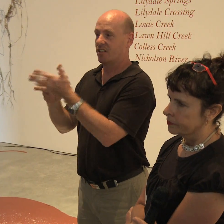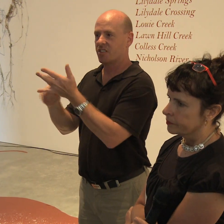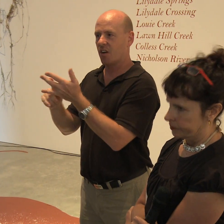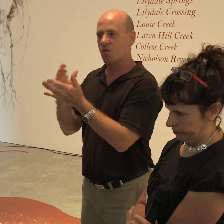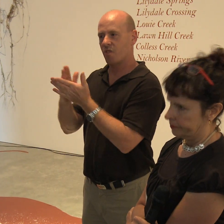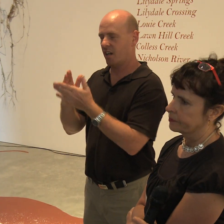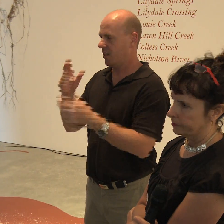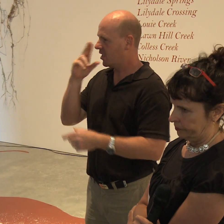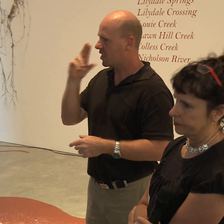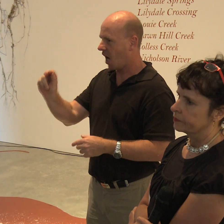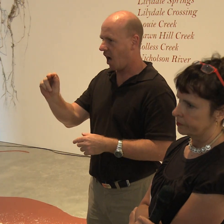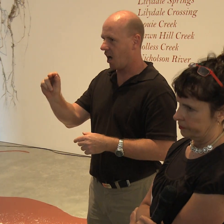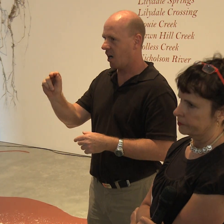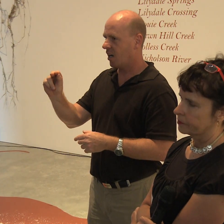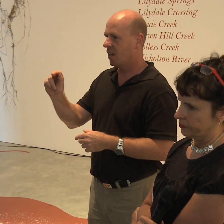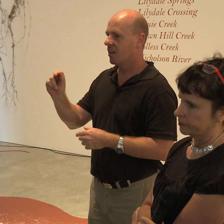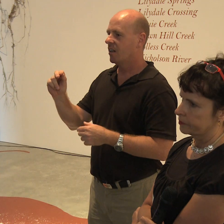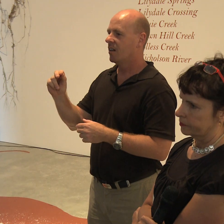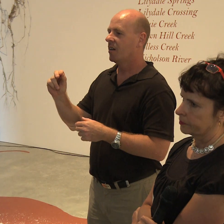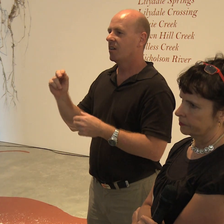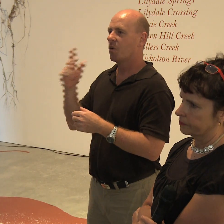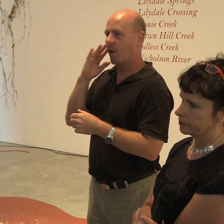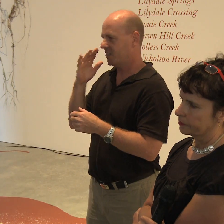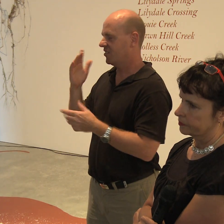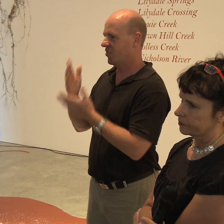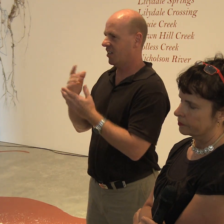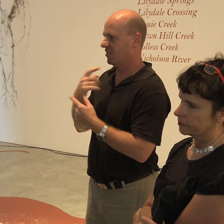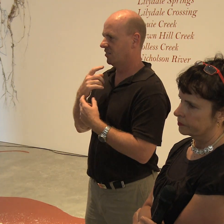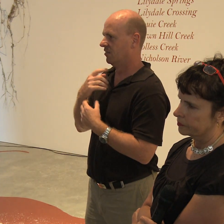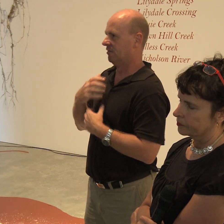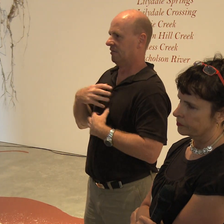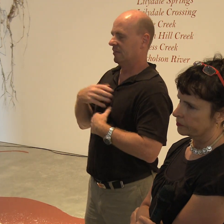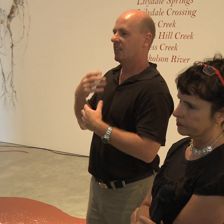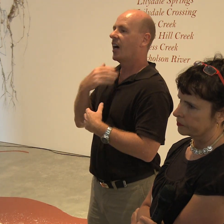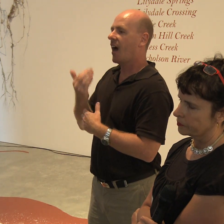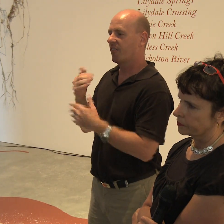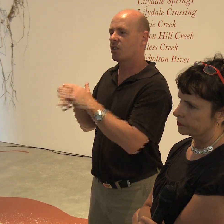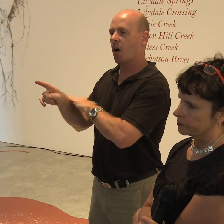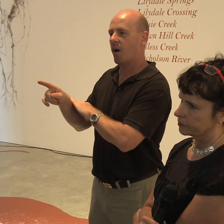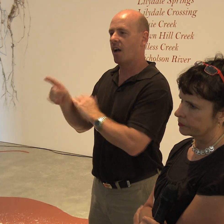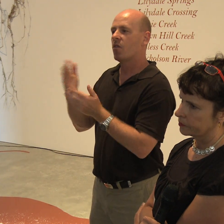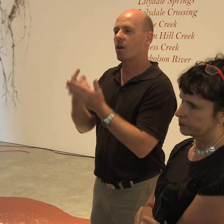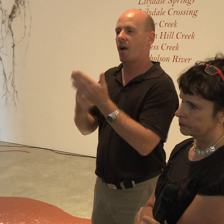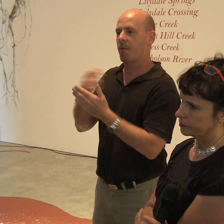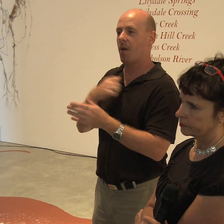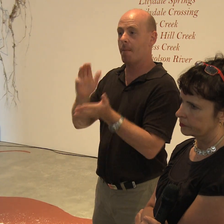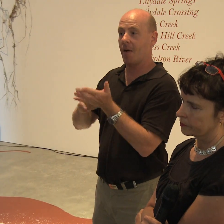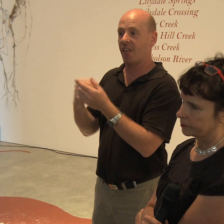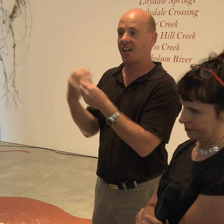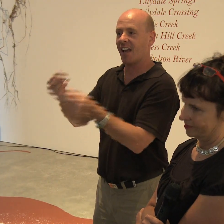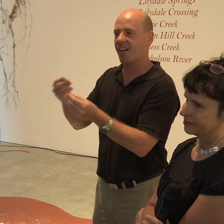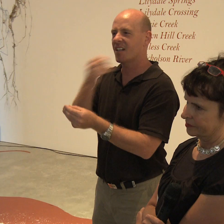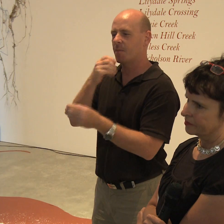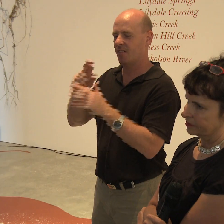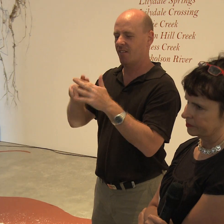she was quite young when she was daring enough to go away. And what happened was my mother carried a little bit of